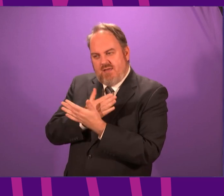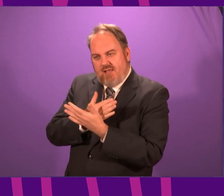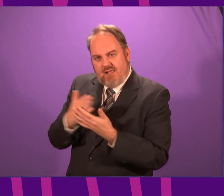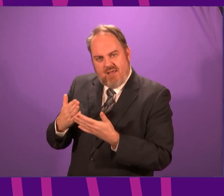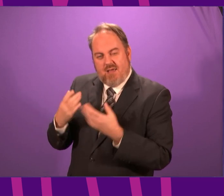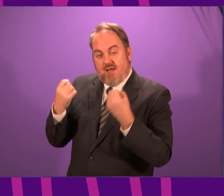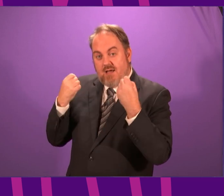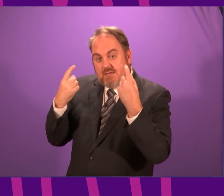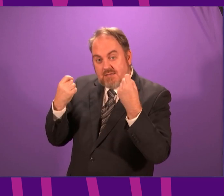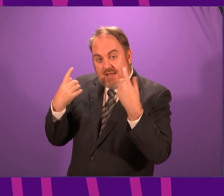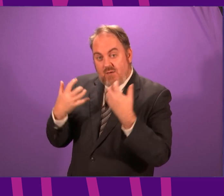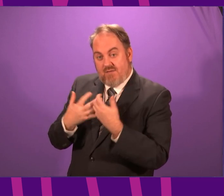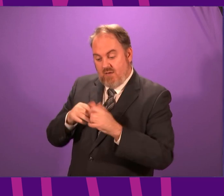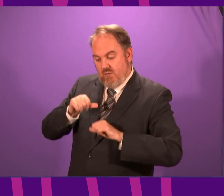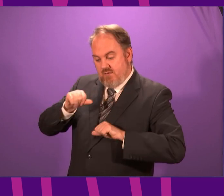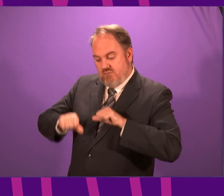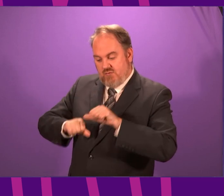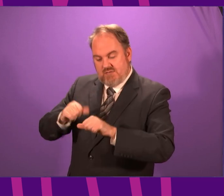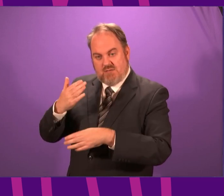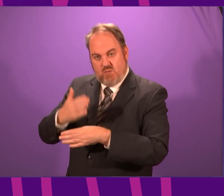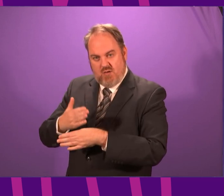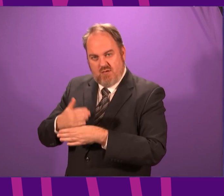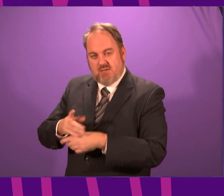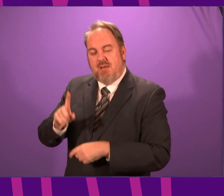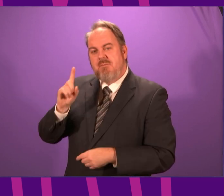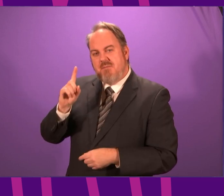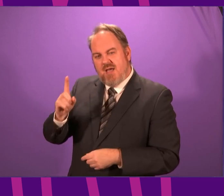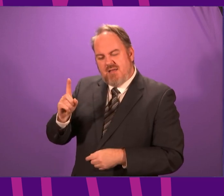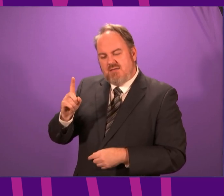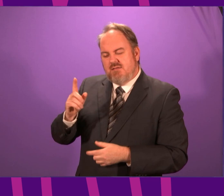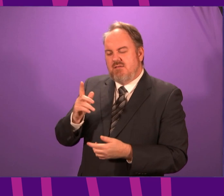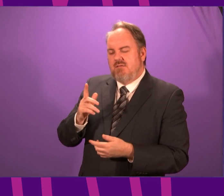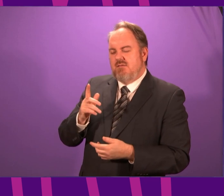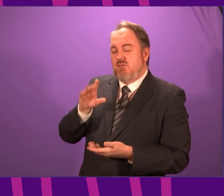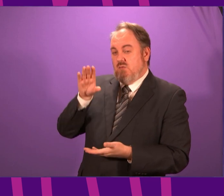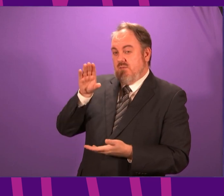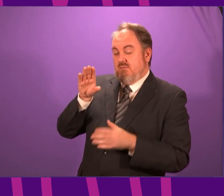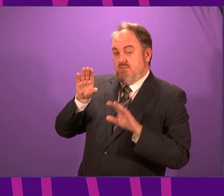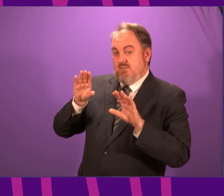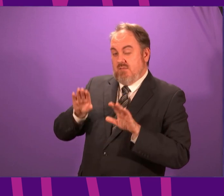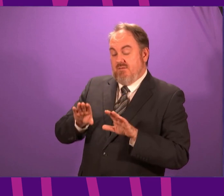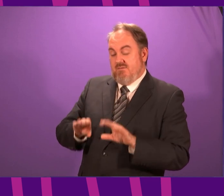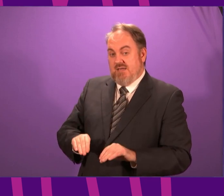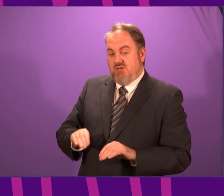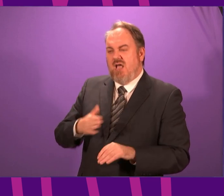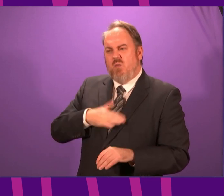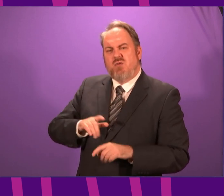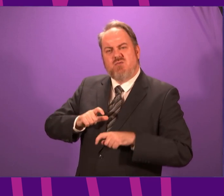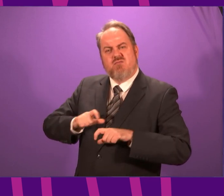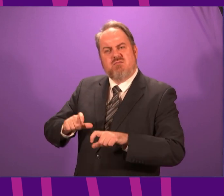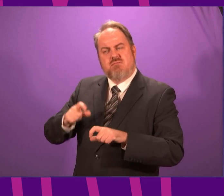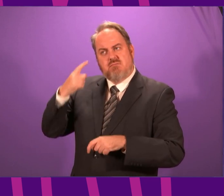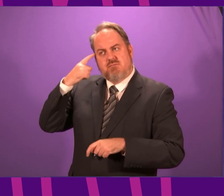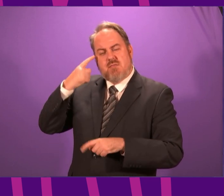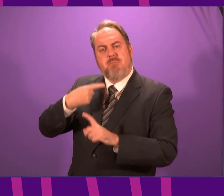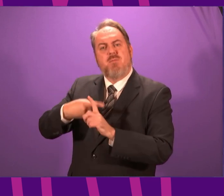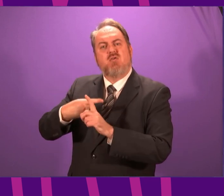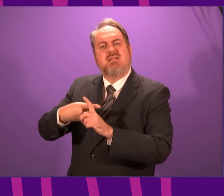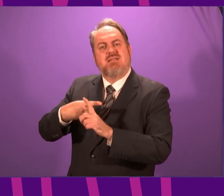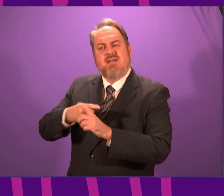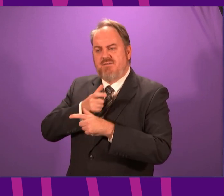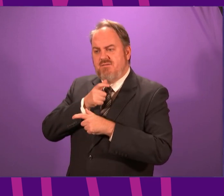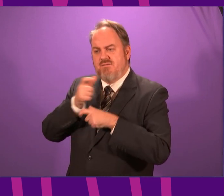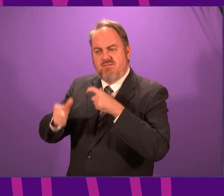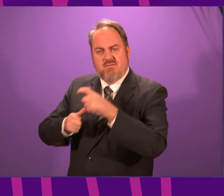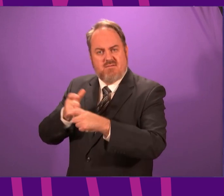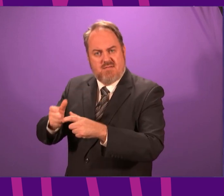I've got here. And I think I have to close, but if I could, in closing, end on a very positive note, because I do welcome the First